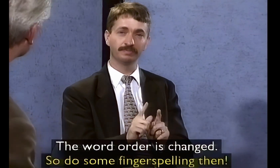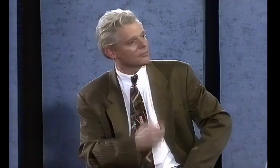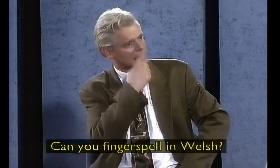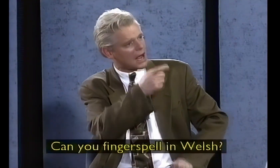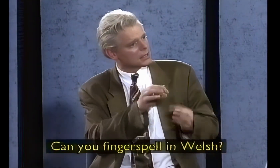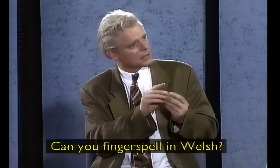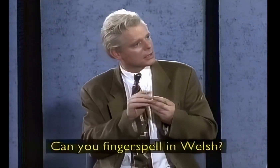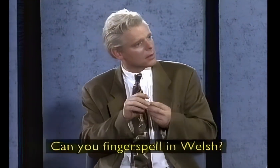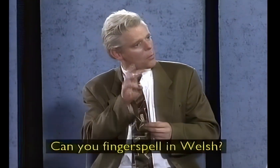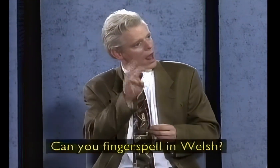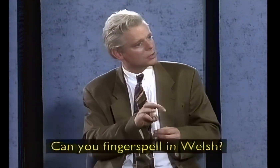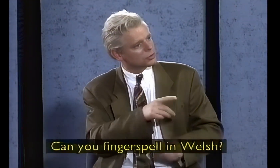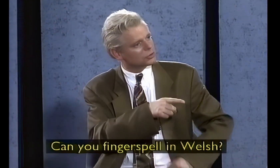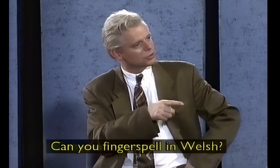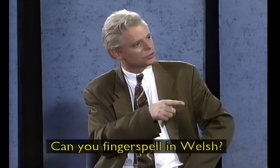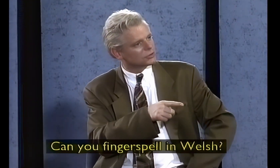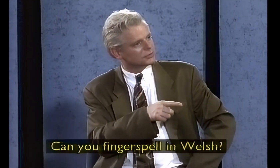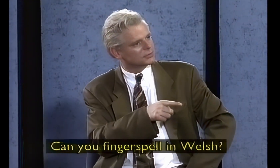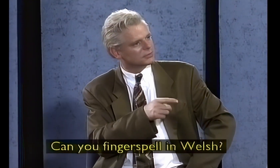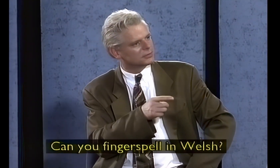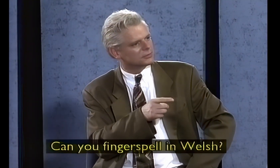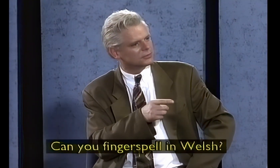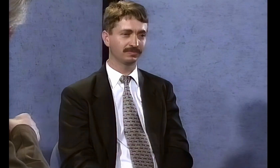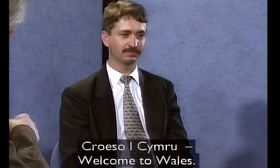not just words, it's the structure as well. Can you finger spell in Welsh?